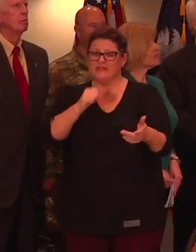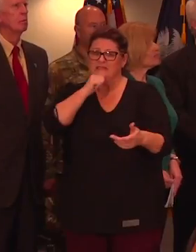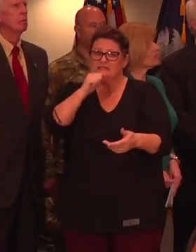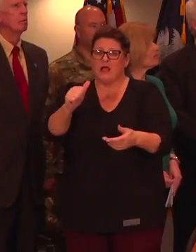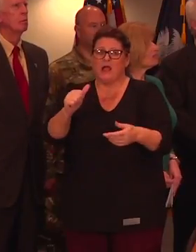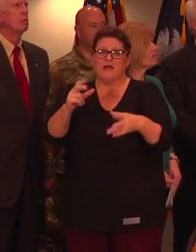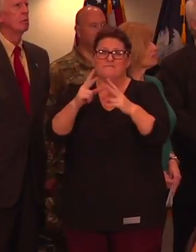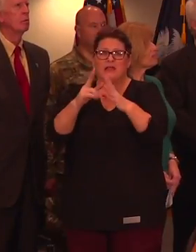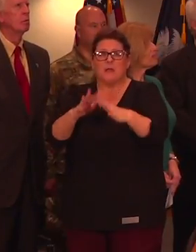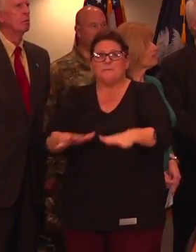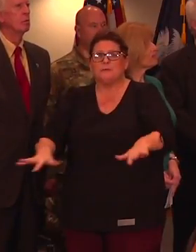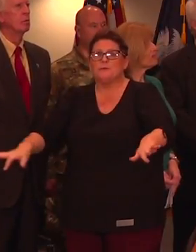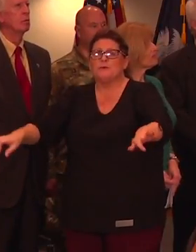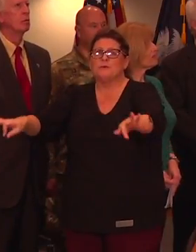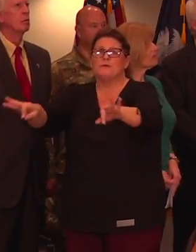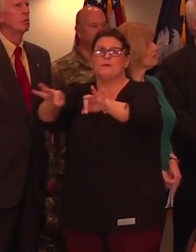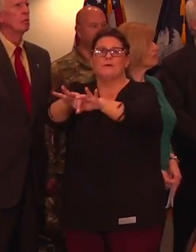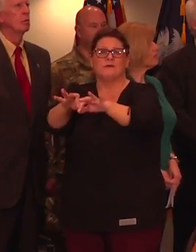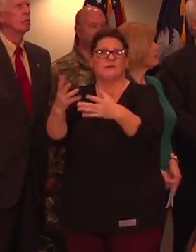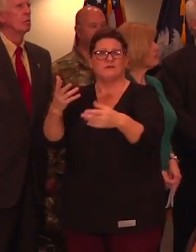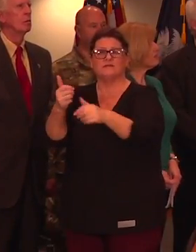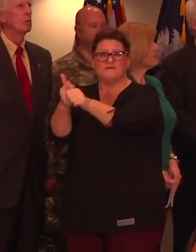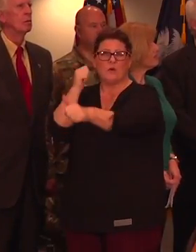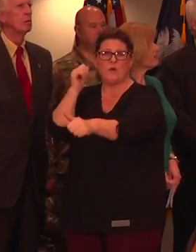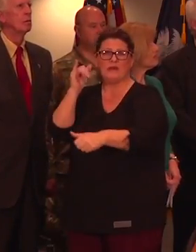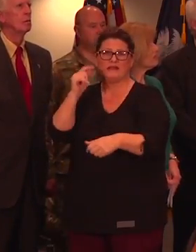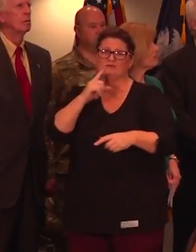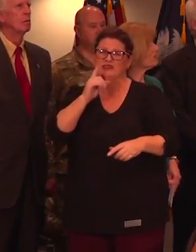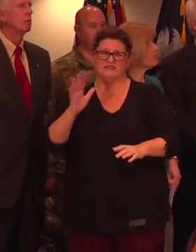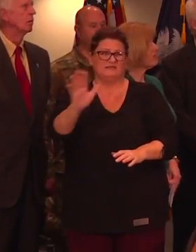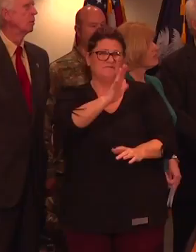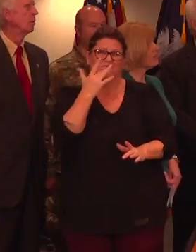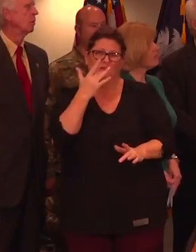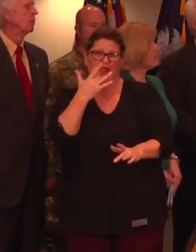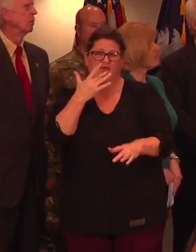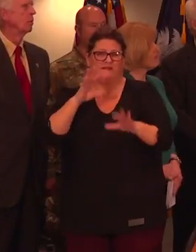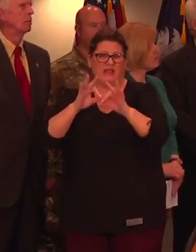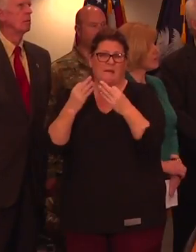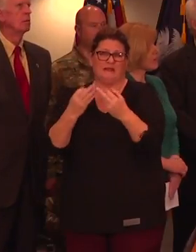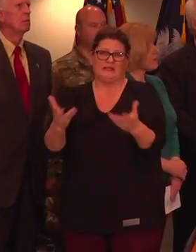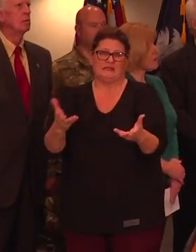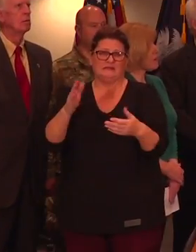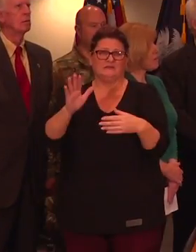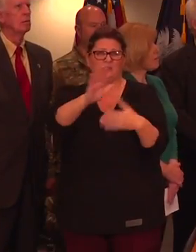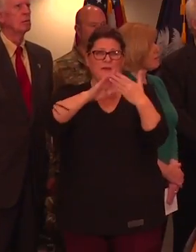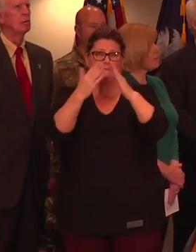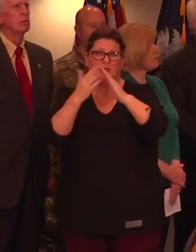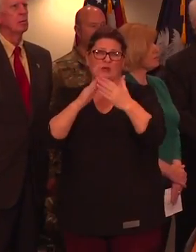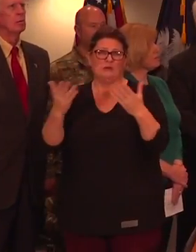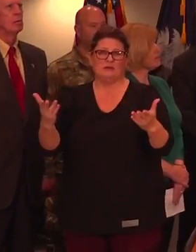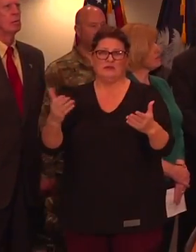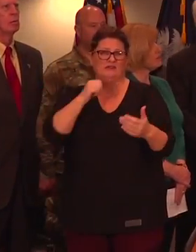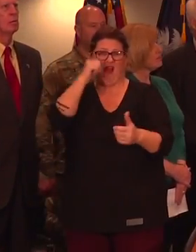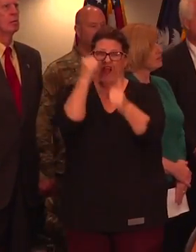gatherings, and so that would be left up to the personal preferences of families and communities on a